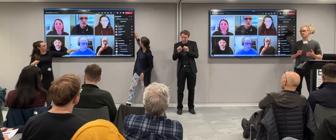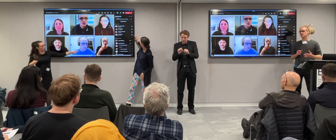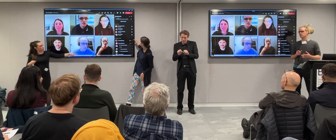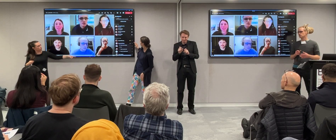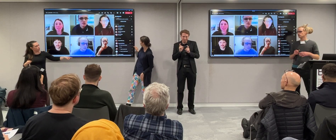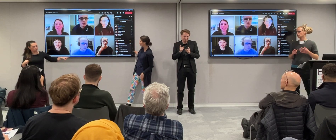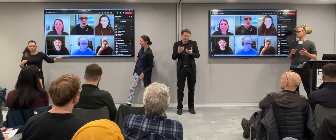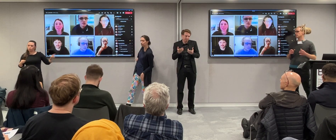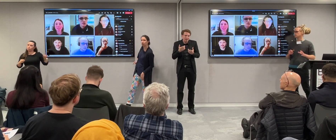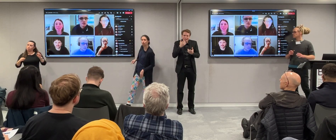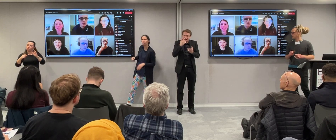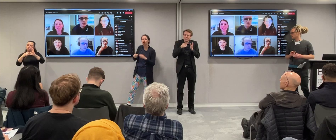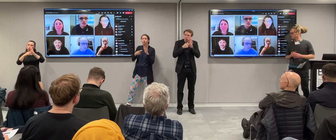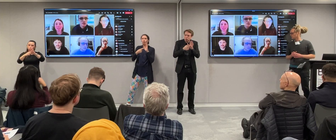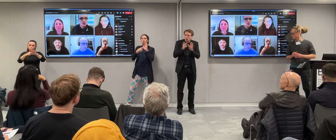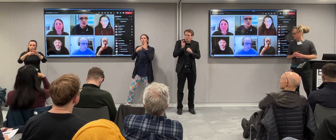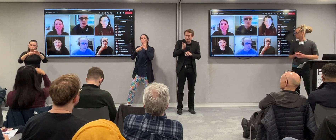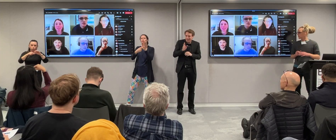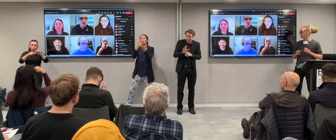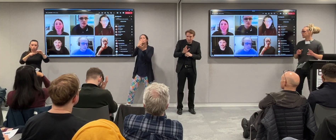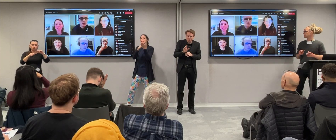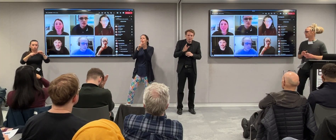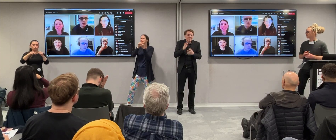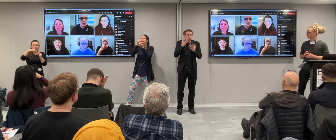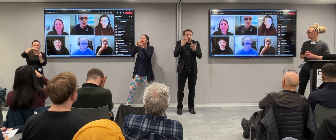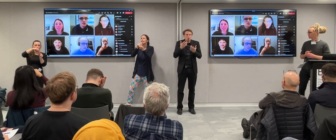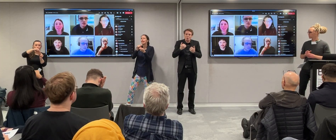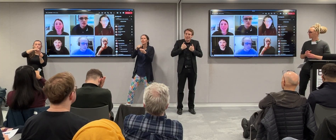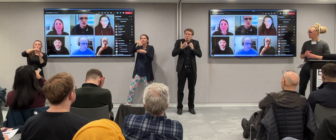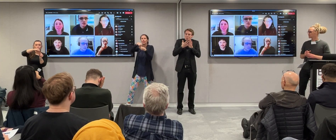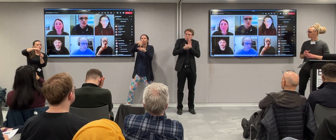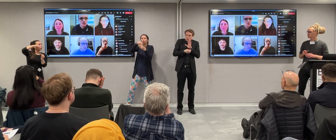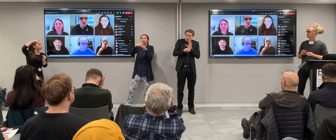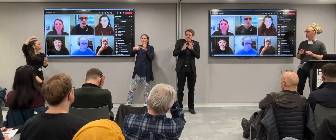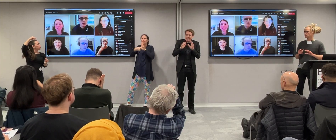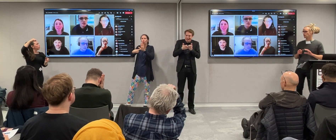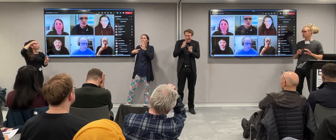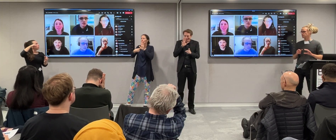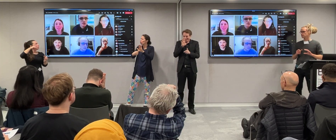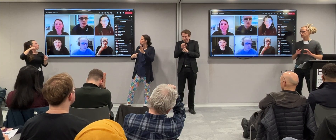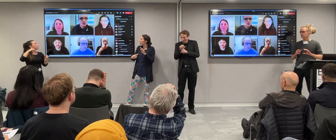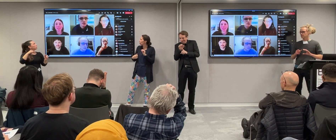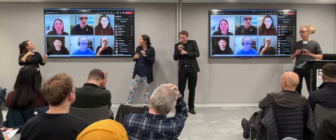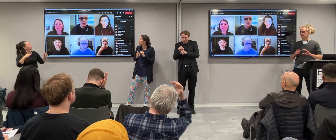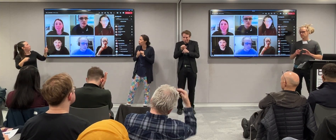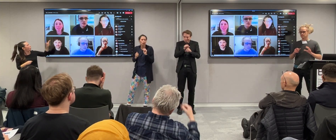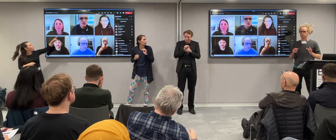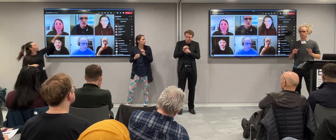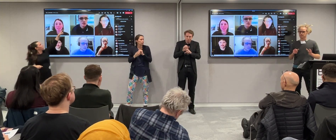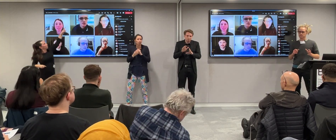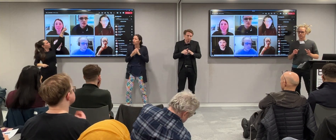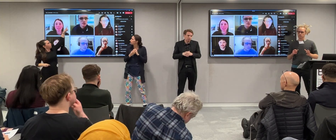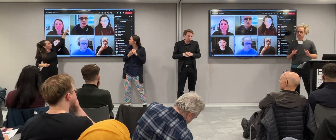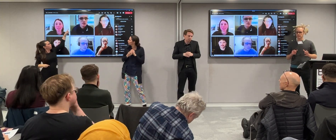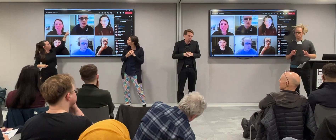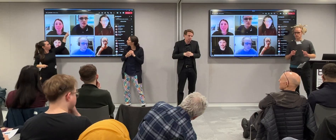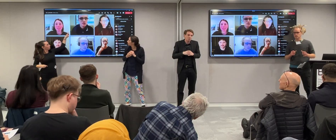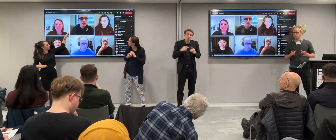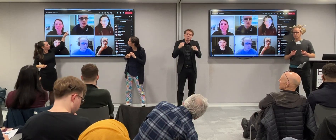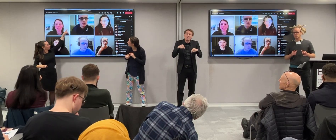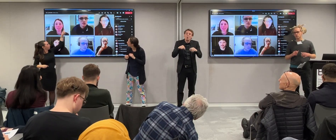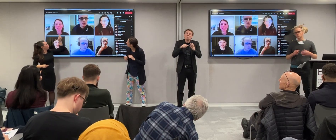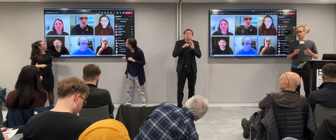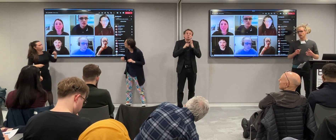That basically shows some details of the internal model that we're going to talk about. In this